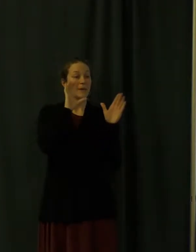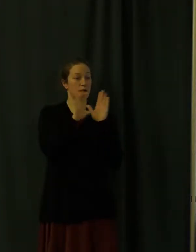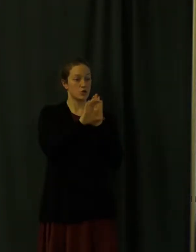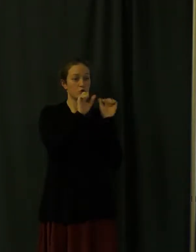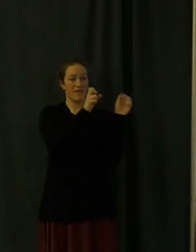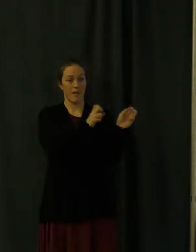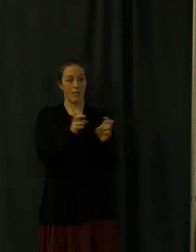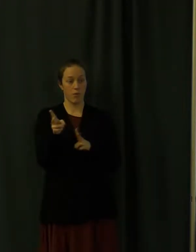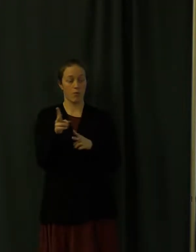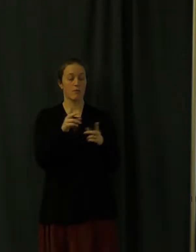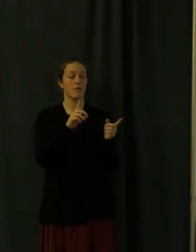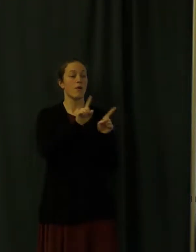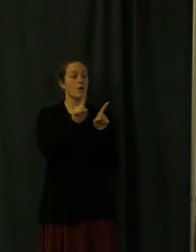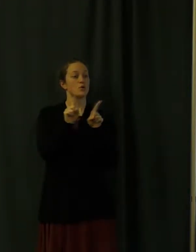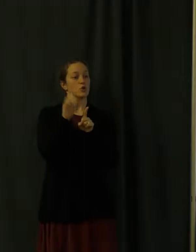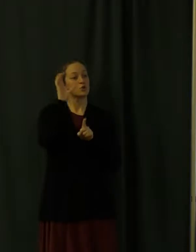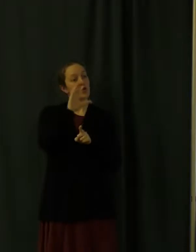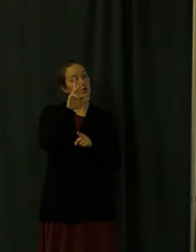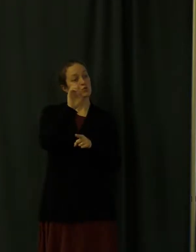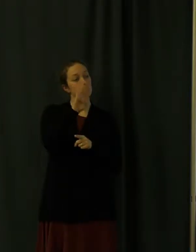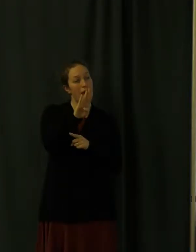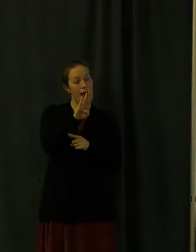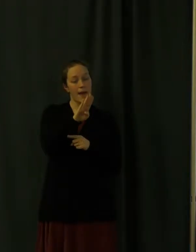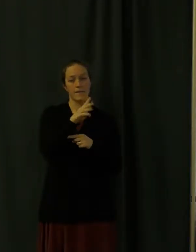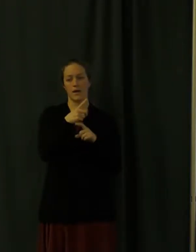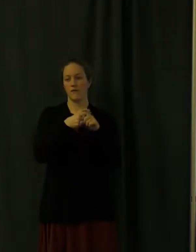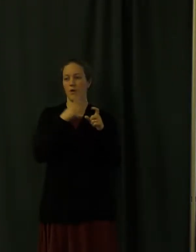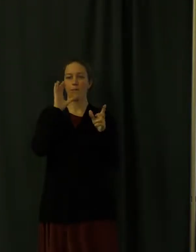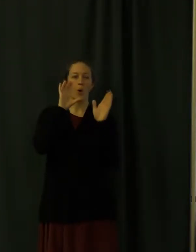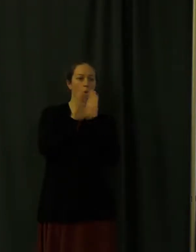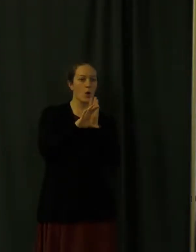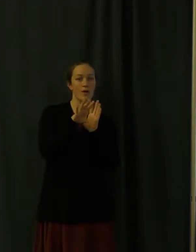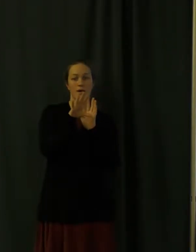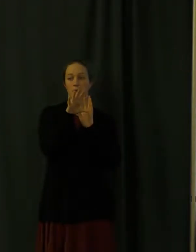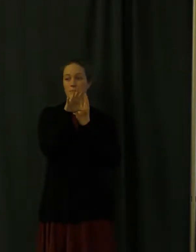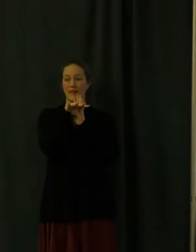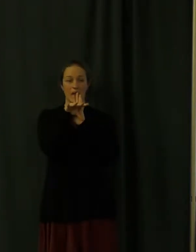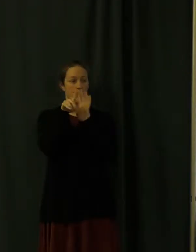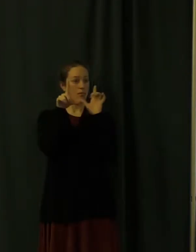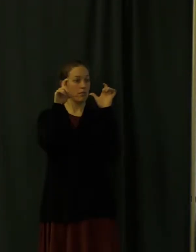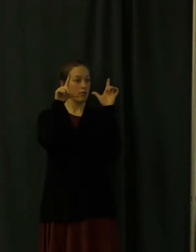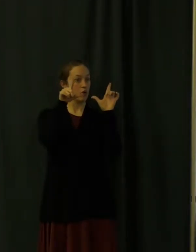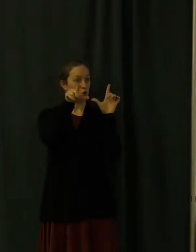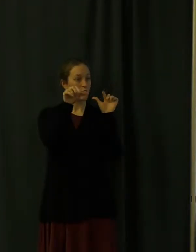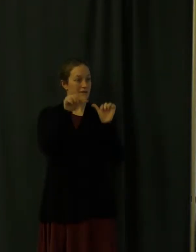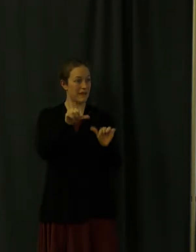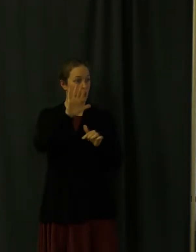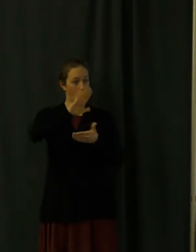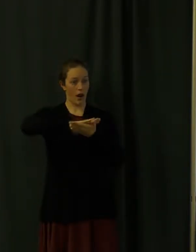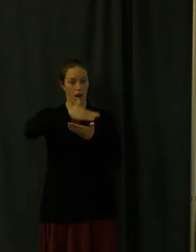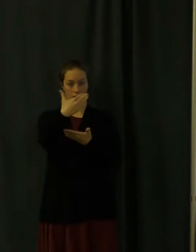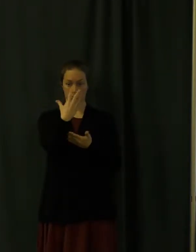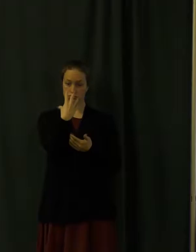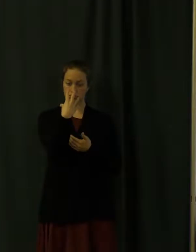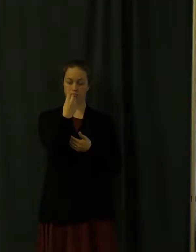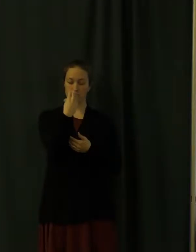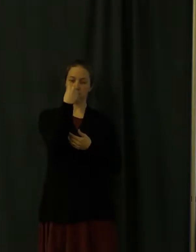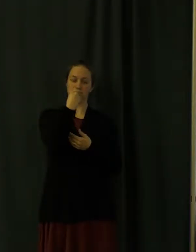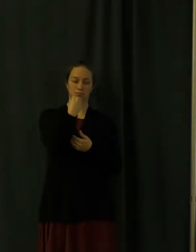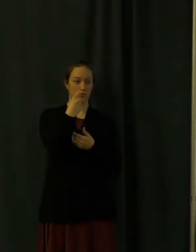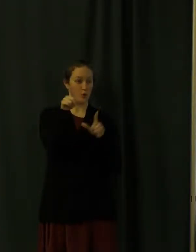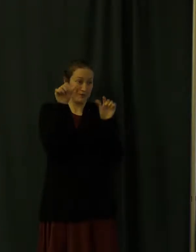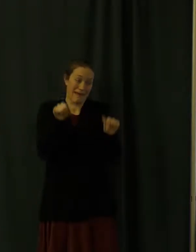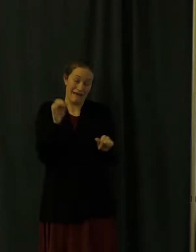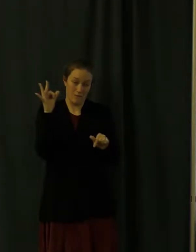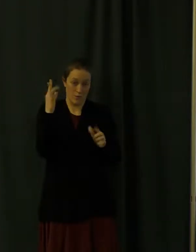web, import it from your drive, from Photos by URL, or even Canva. So you could turn the webcam on your laptop and take your own picture. I don't know if you want to do